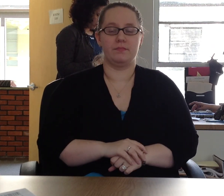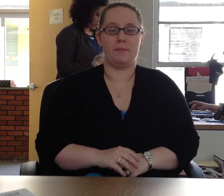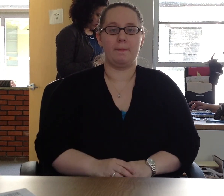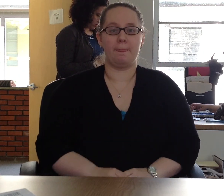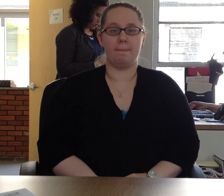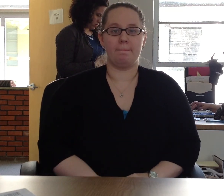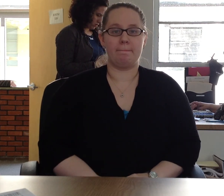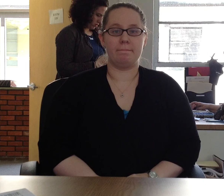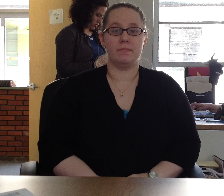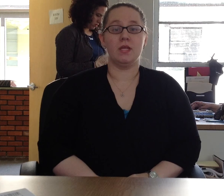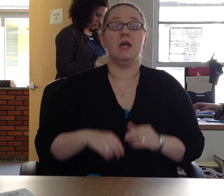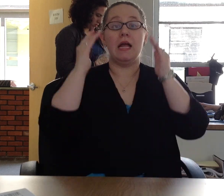Yeasts.